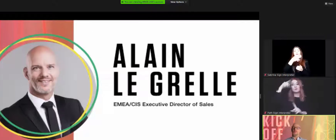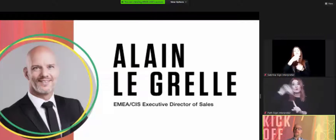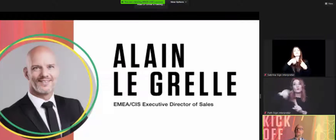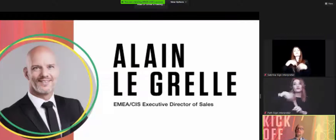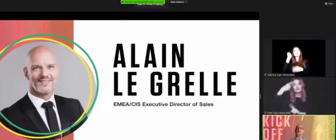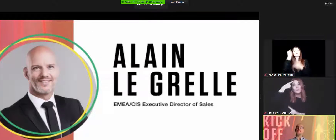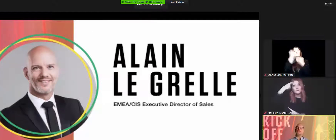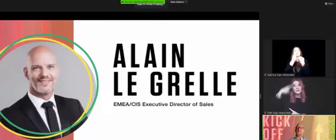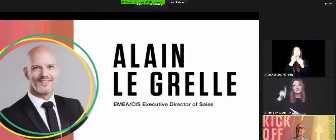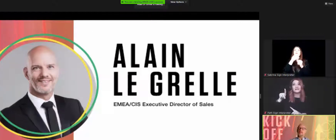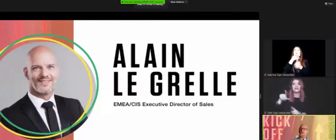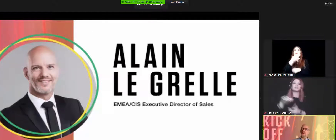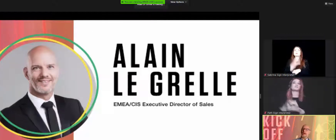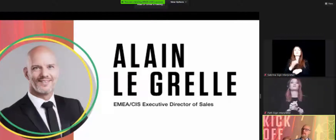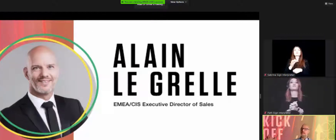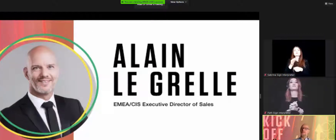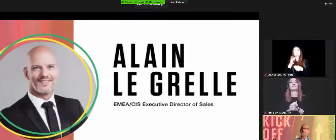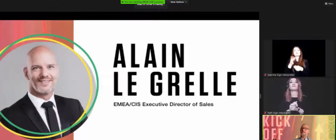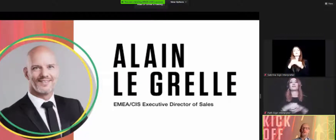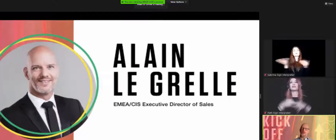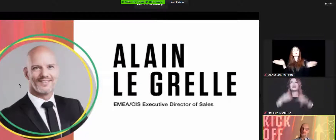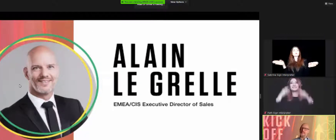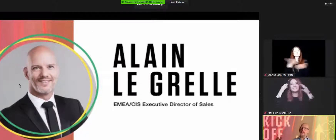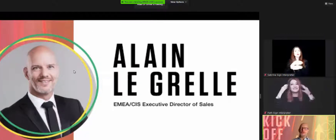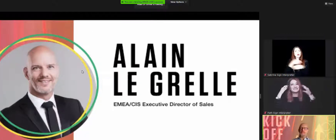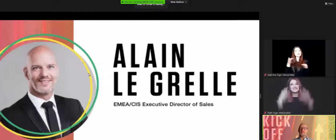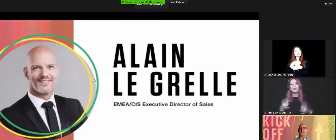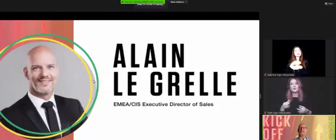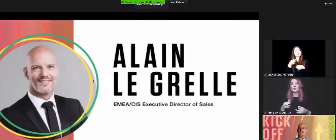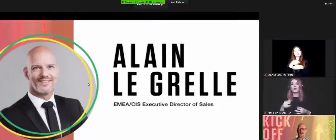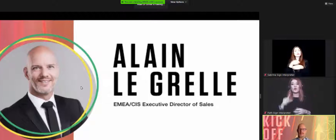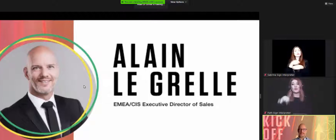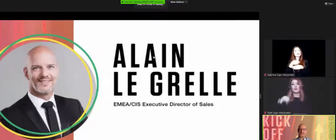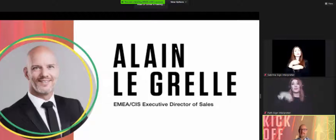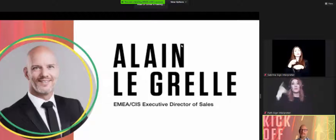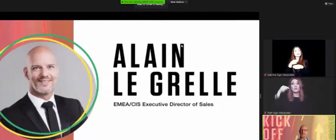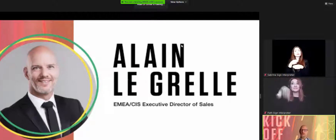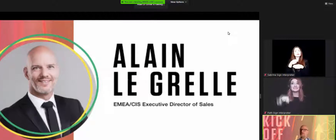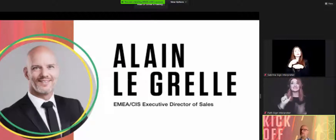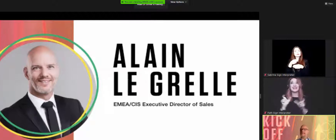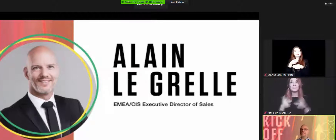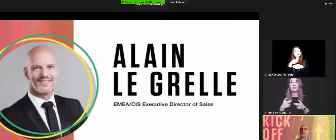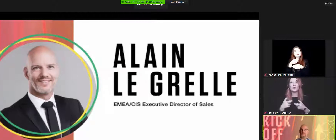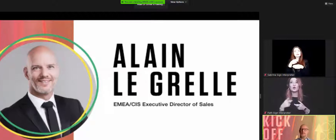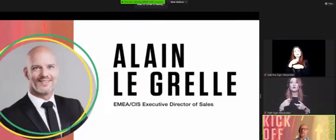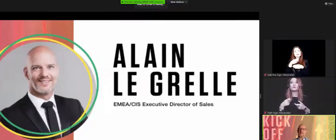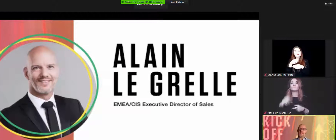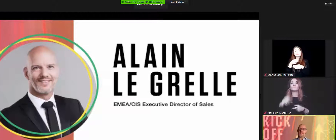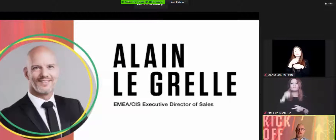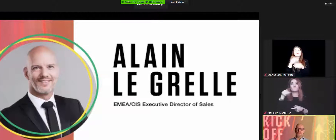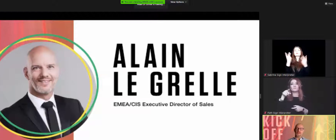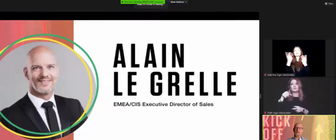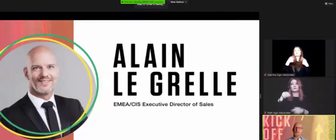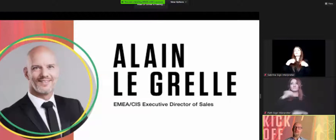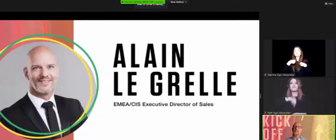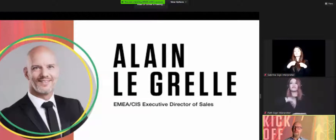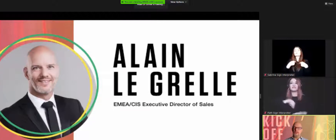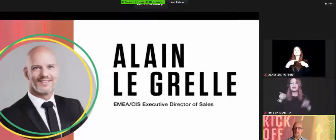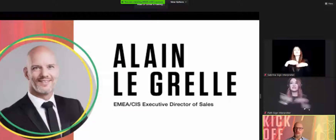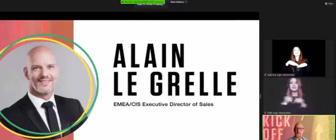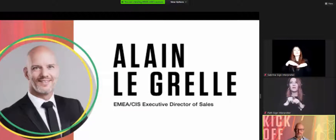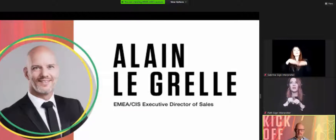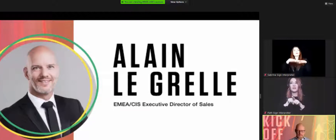will be ready to high up your goals and your dreams and your targets, you know, to the next level because you're going to be